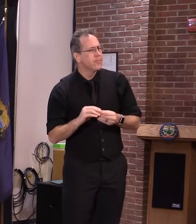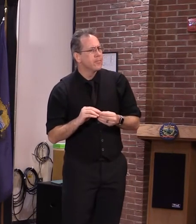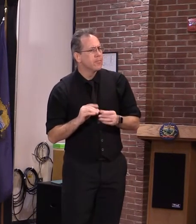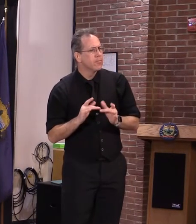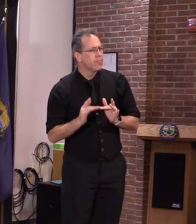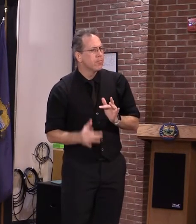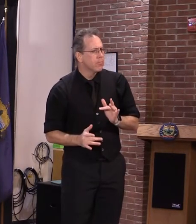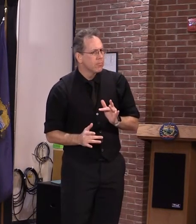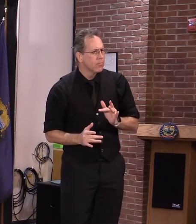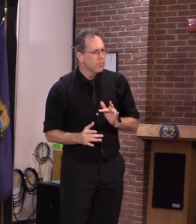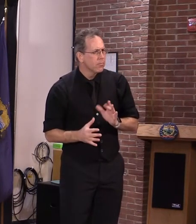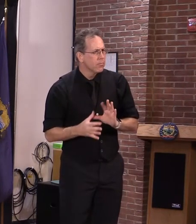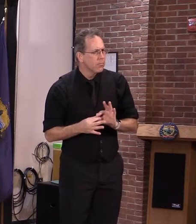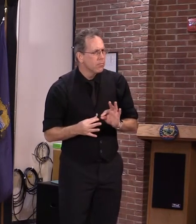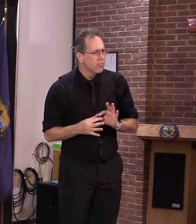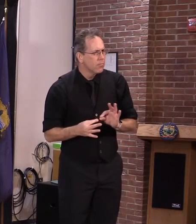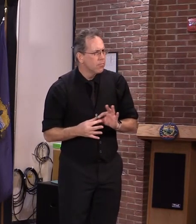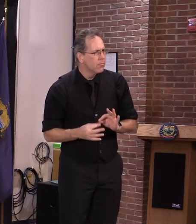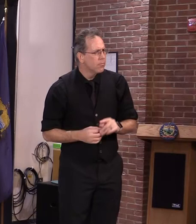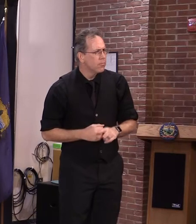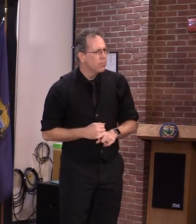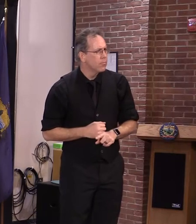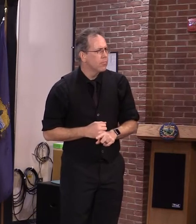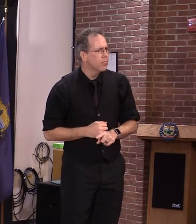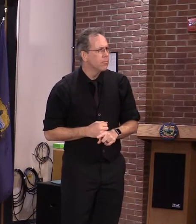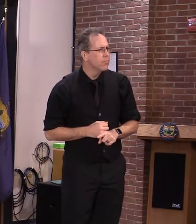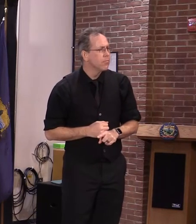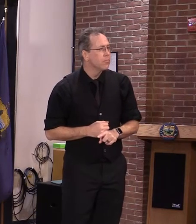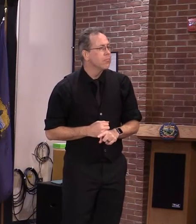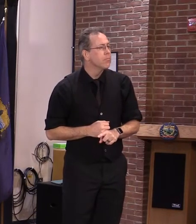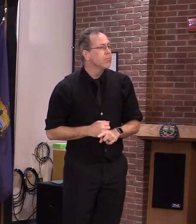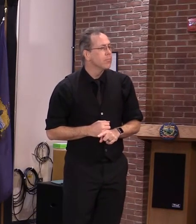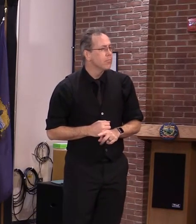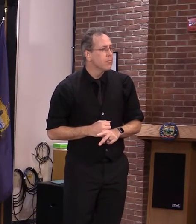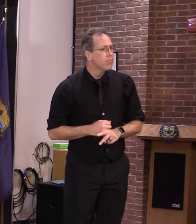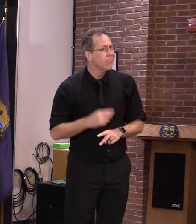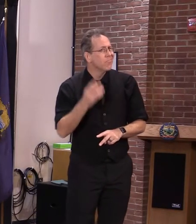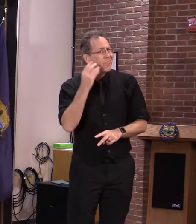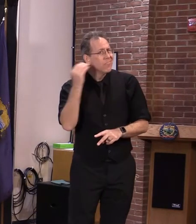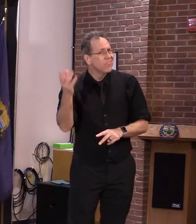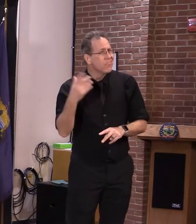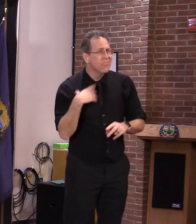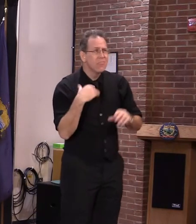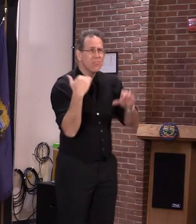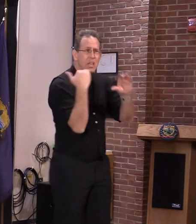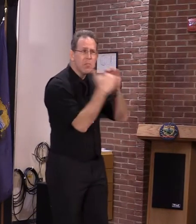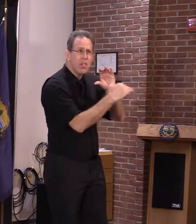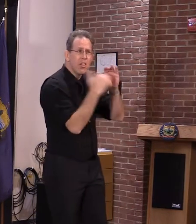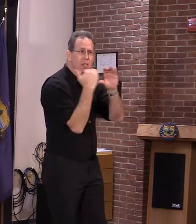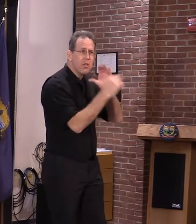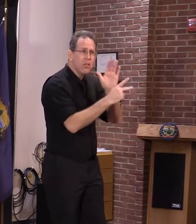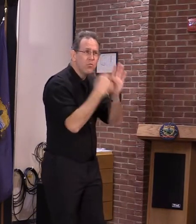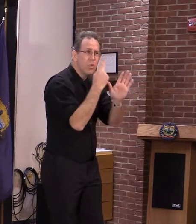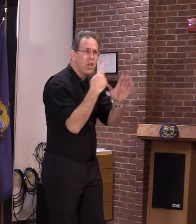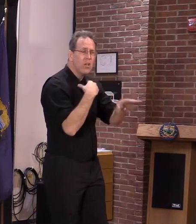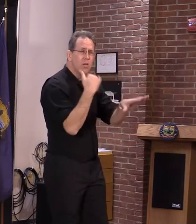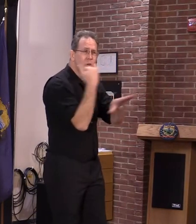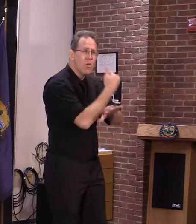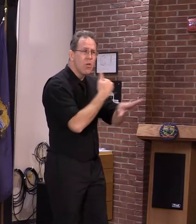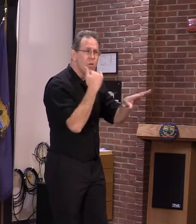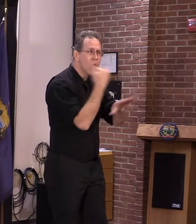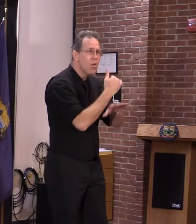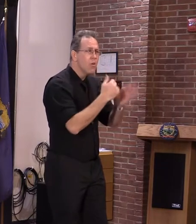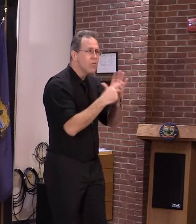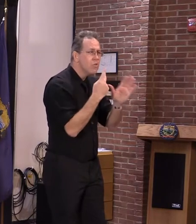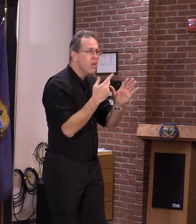we sent out two emails, made two calls, left two messages at the barracks, and then did contact Mr. Silverman, who's usually pretty